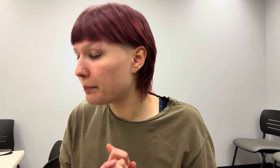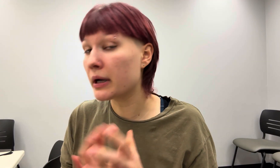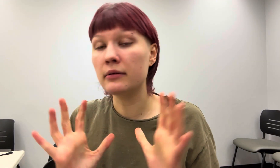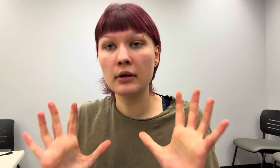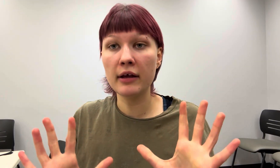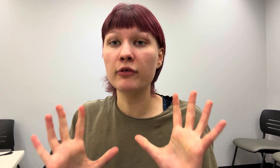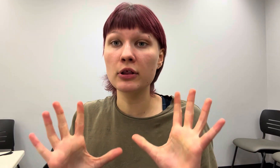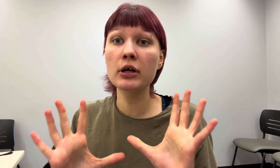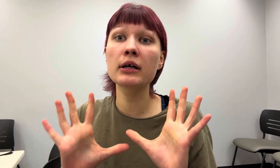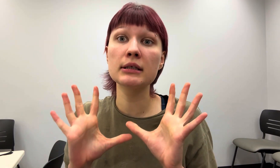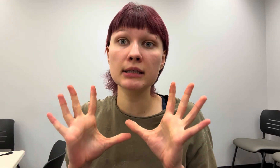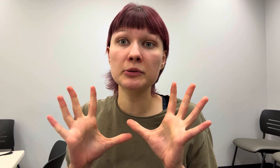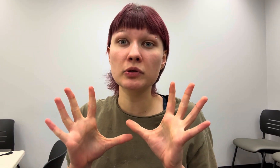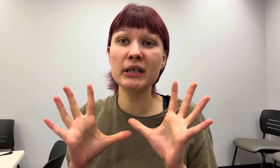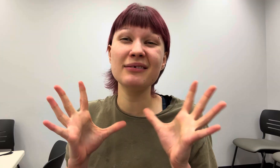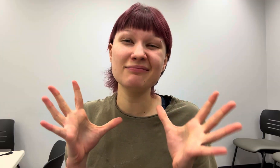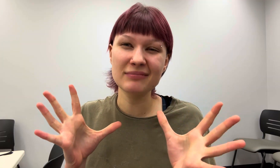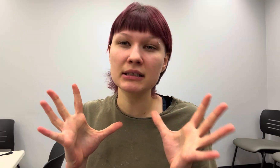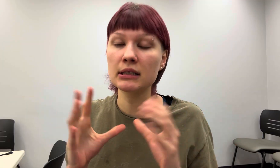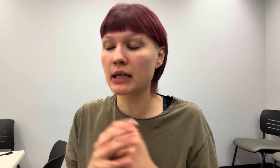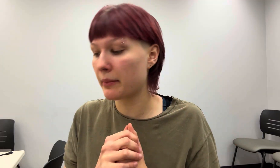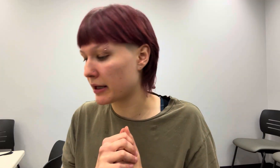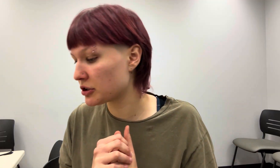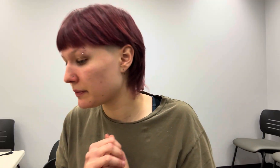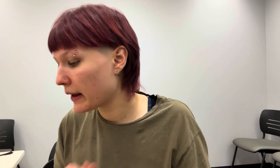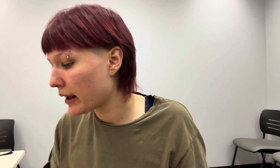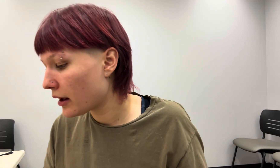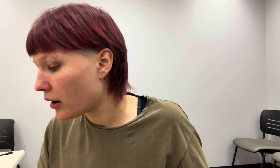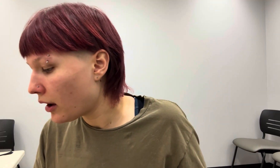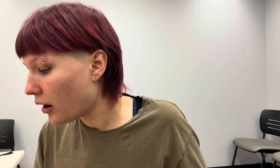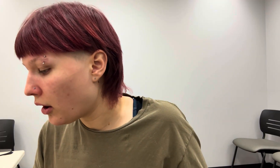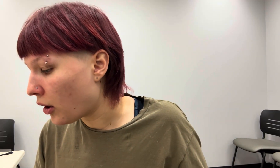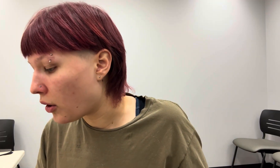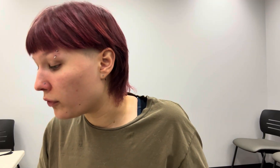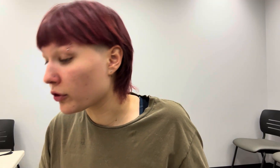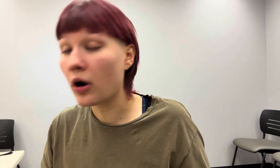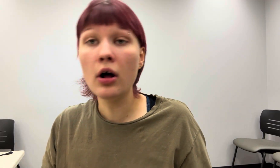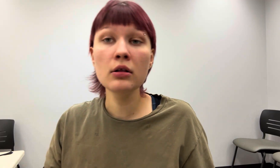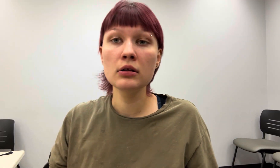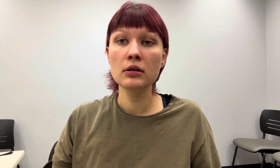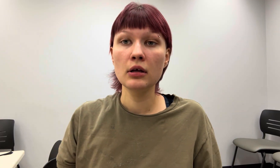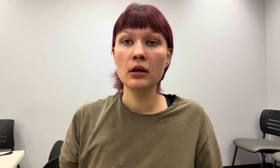But if we look conceptually, it does kind of match. Overall,